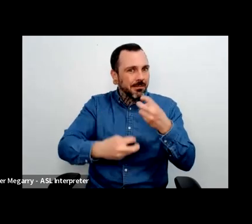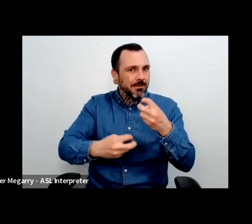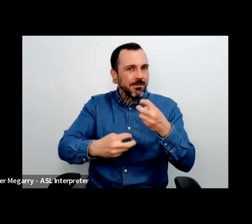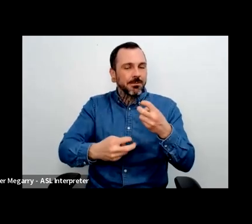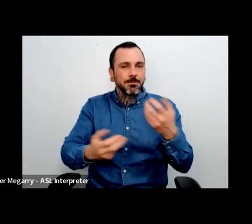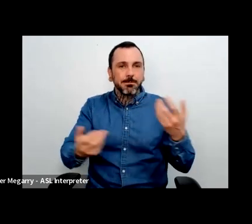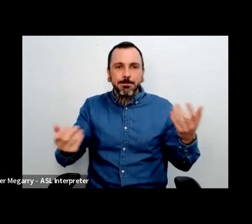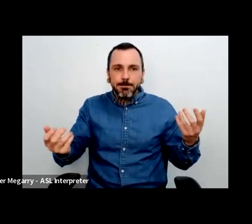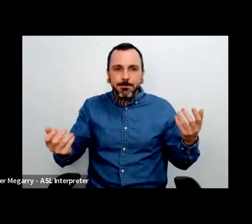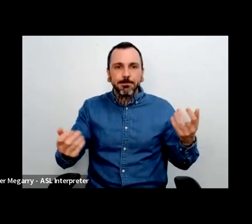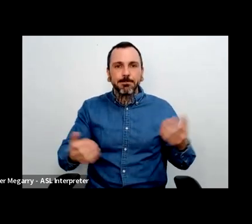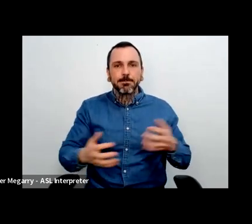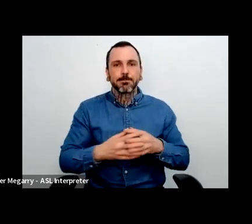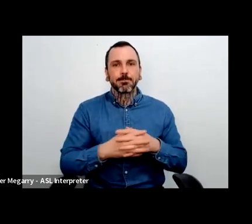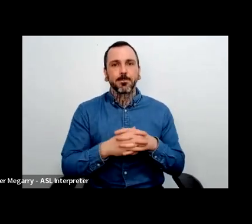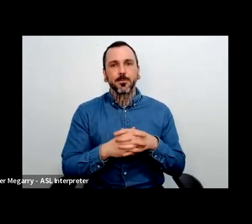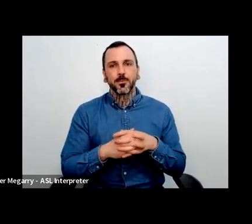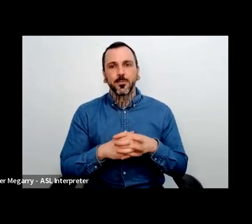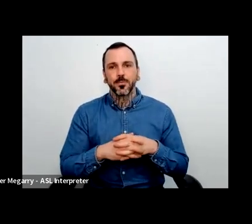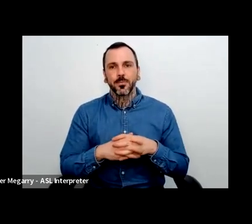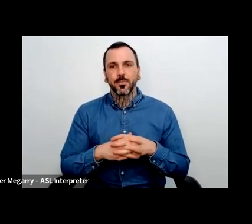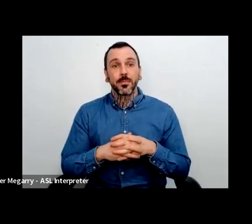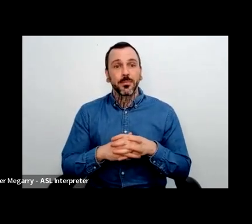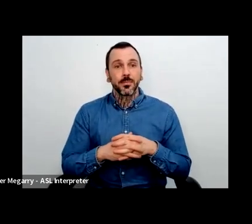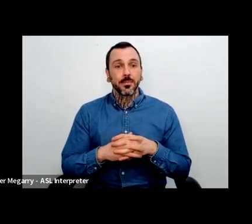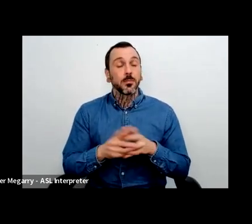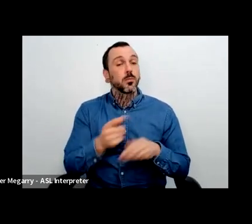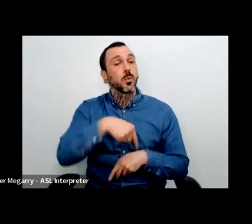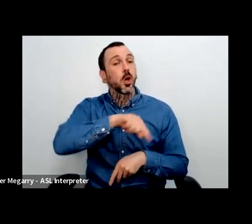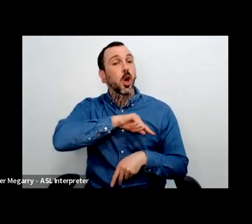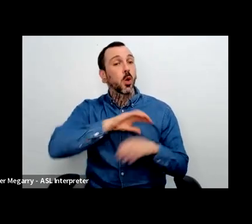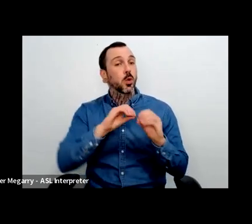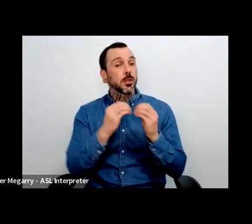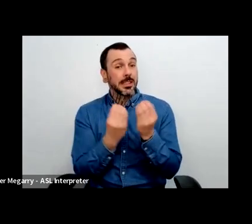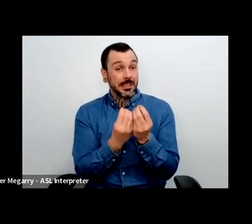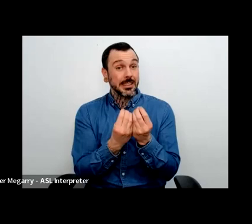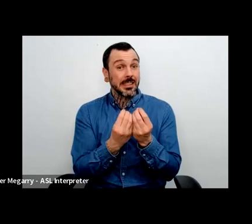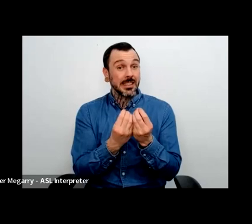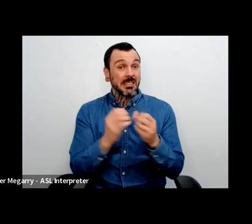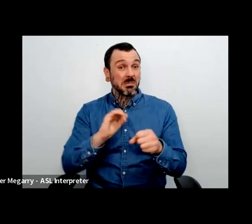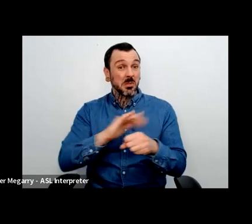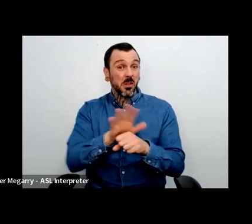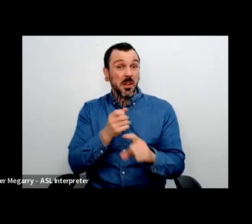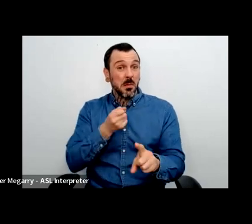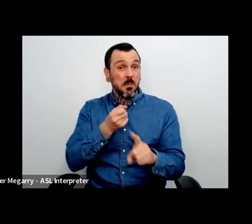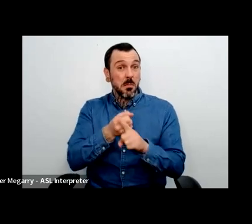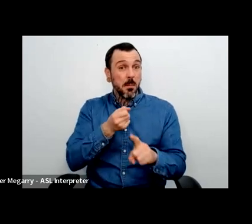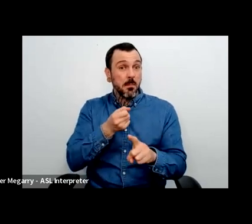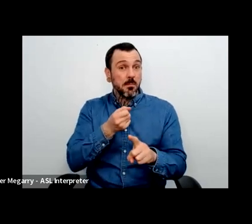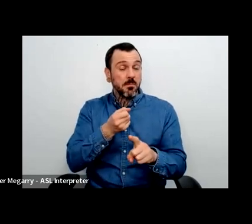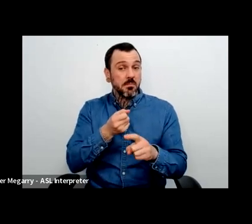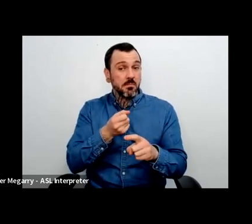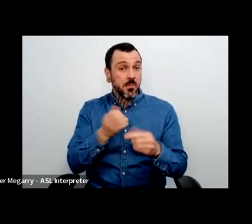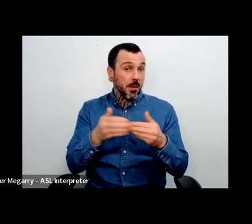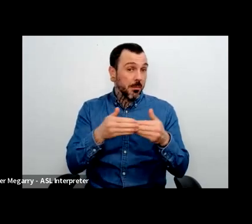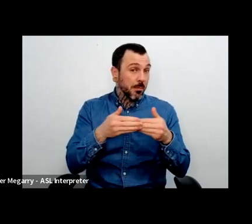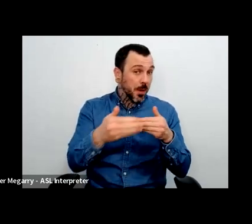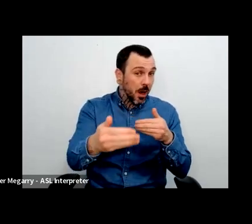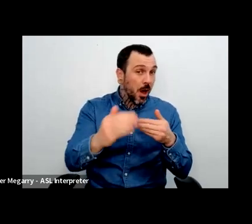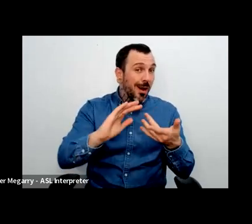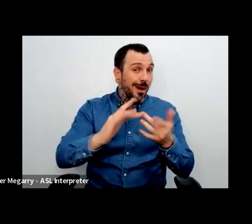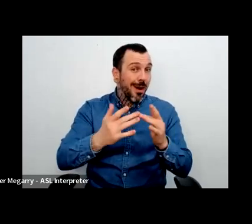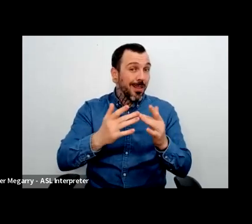you know, just saying for us, through the pandemic, we were actually able to create work specifically created for online